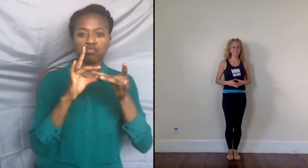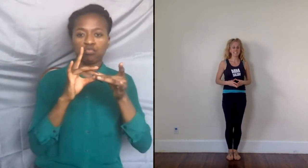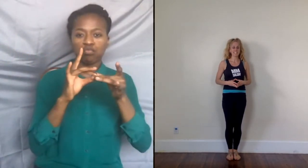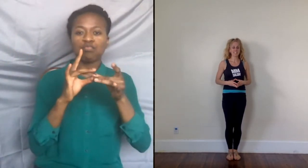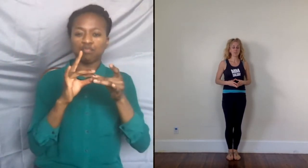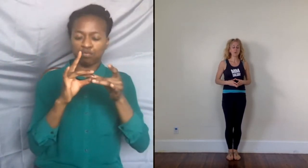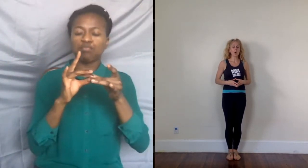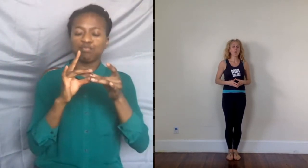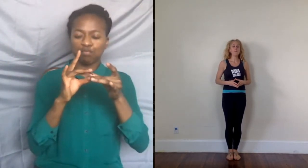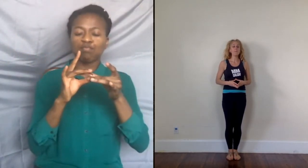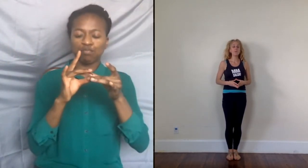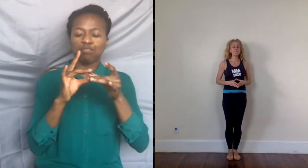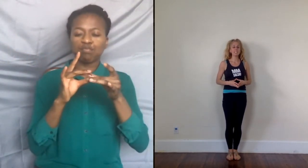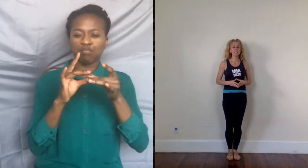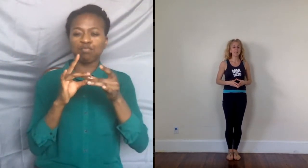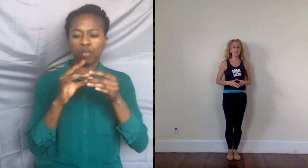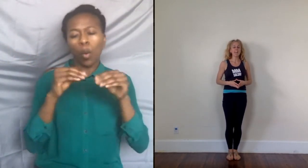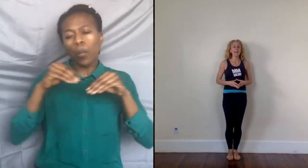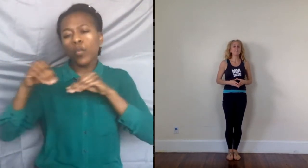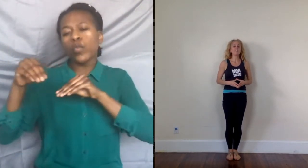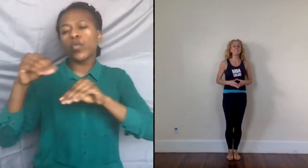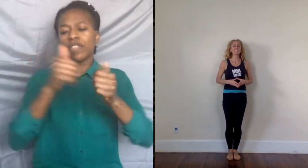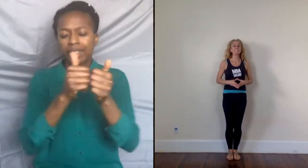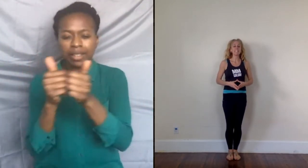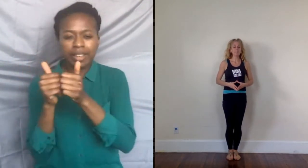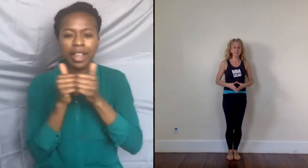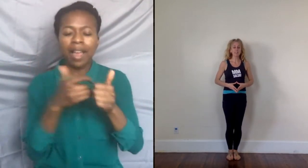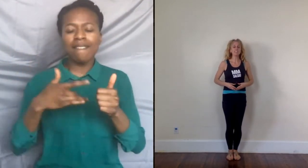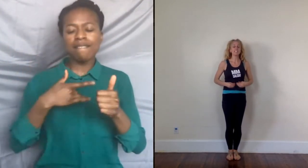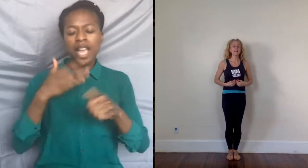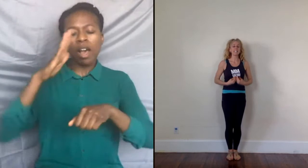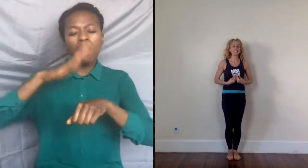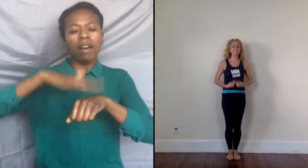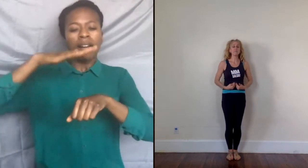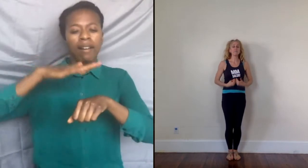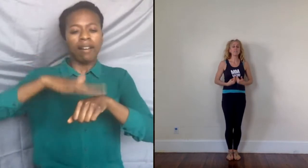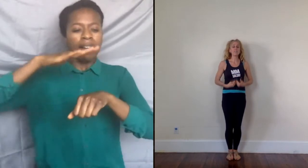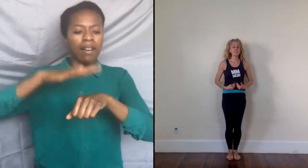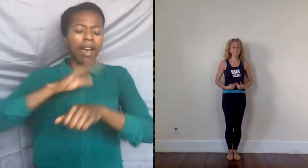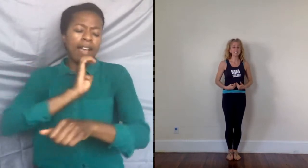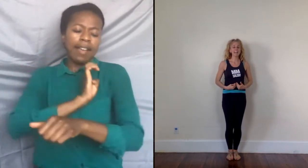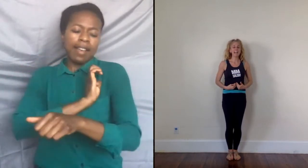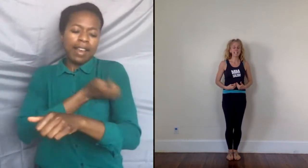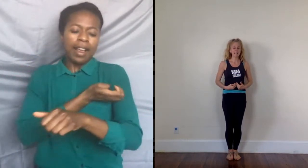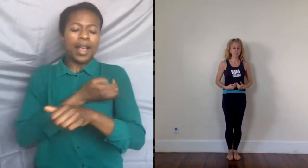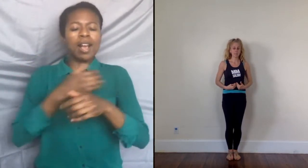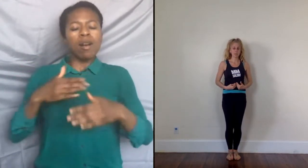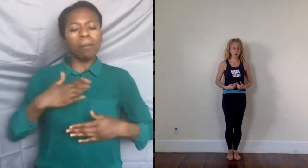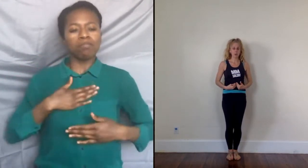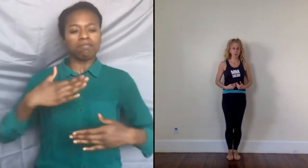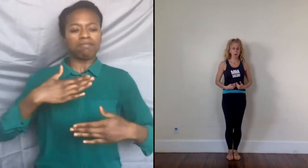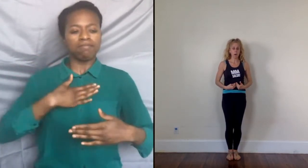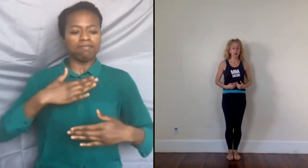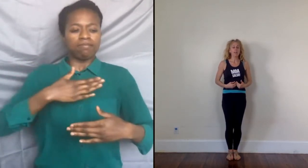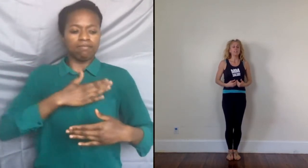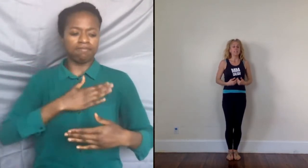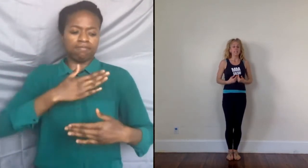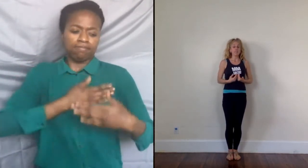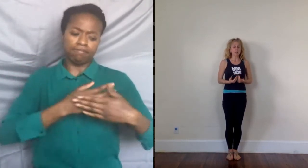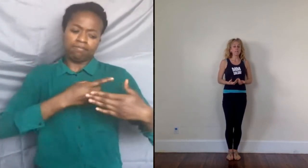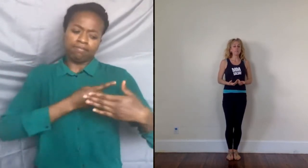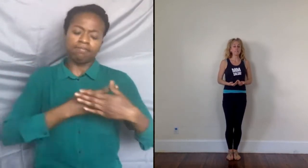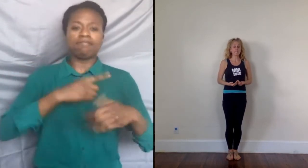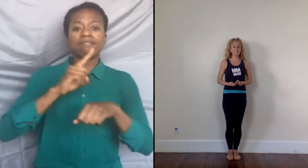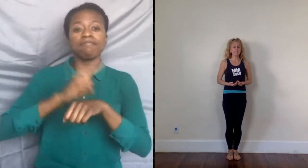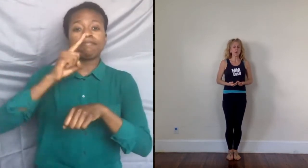doing our dance, so that we're all moving together and feeling the same energy, that same rhythm inside as we go.